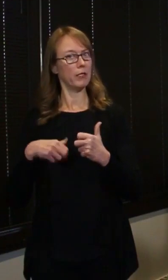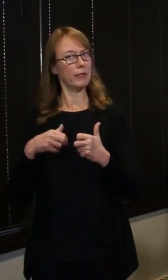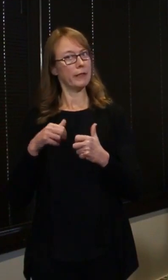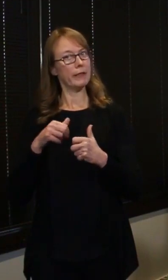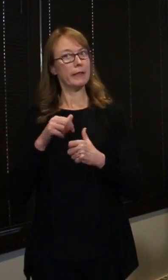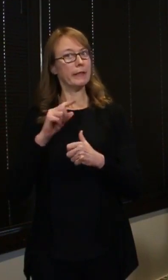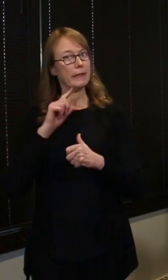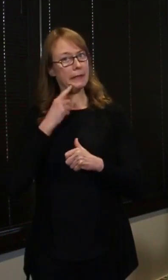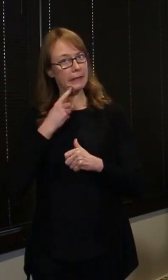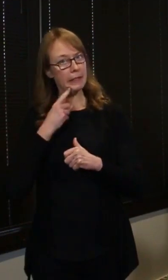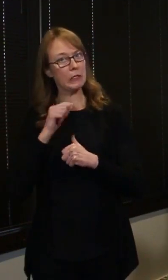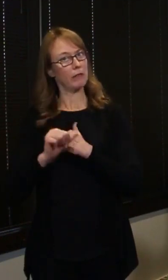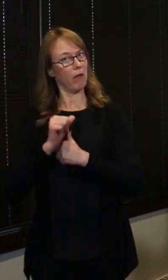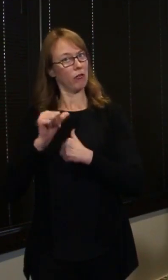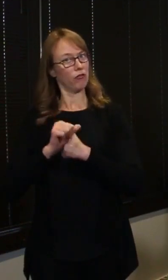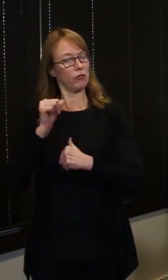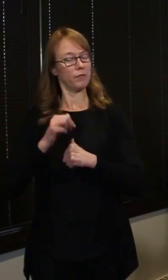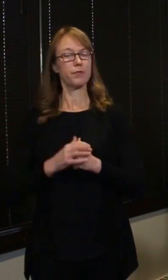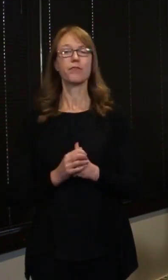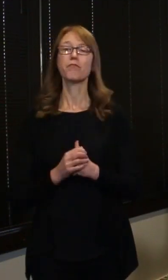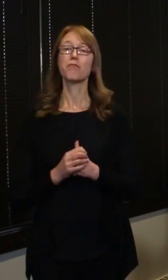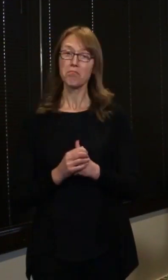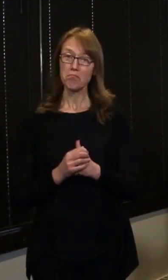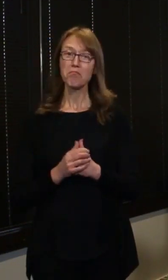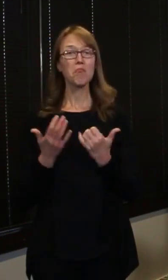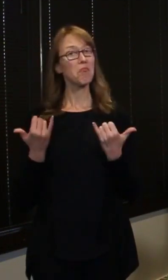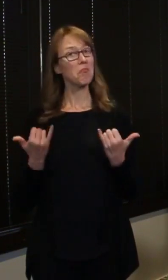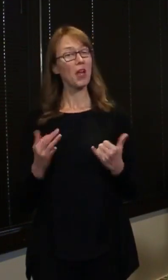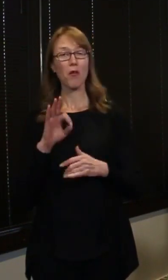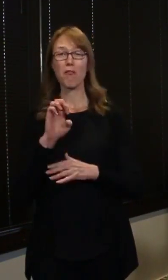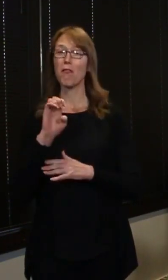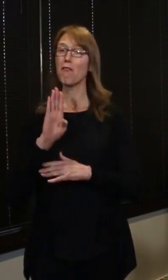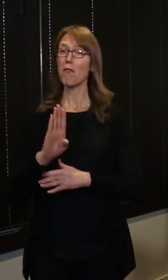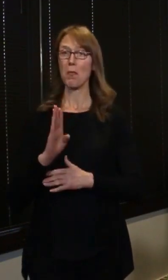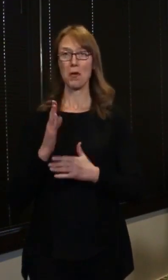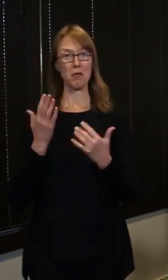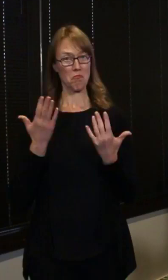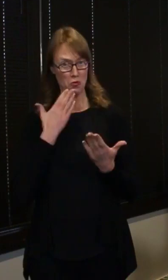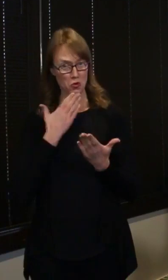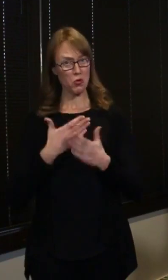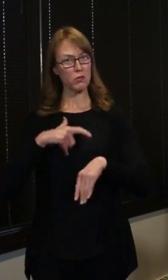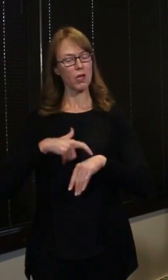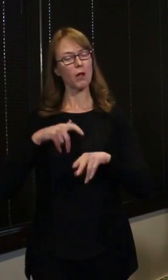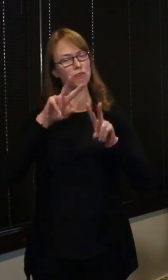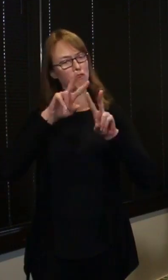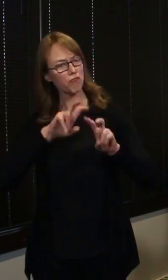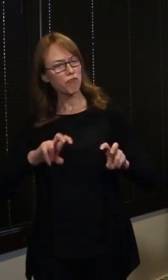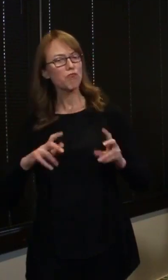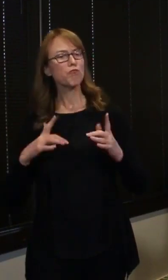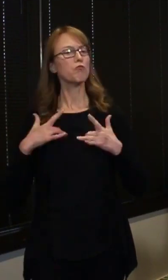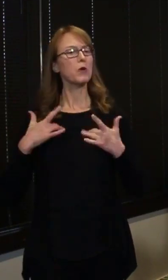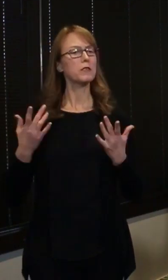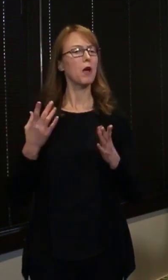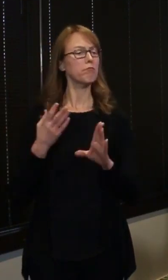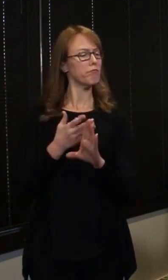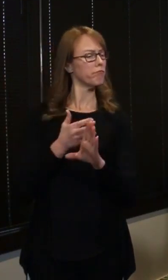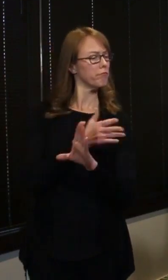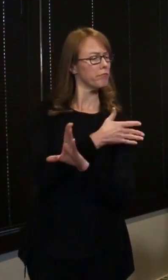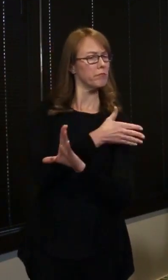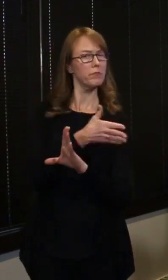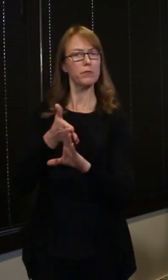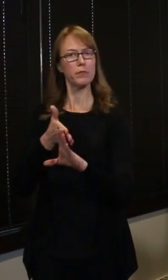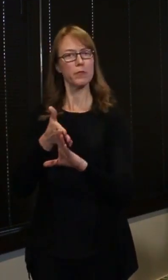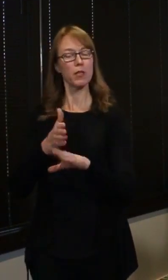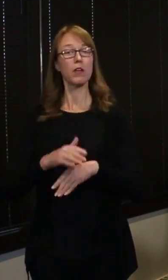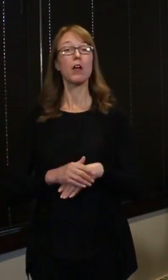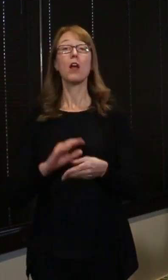time now to assess where things stand. Now, in December and January, although the numbers are coming down, overall the census numbers were